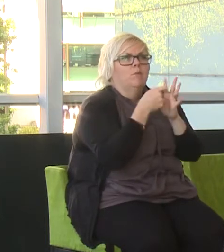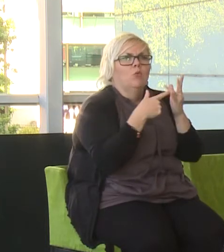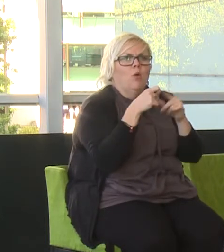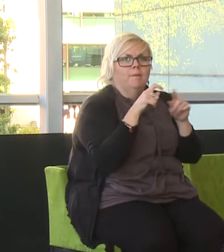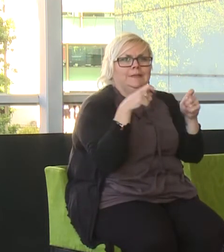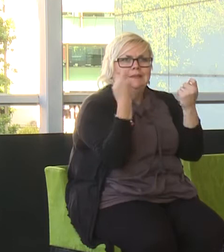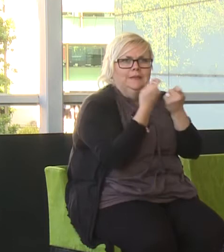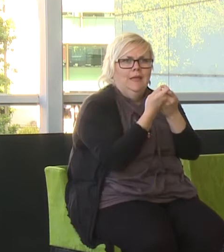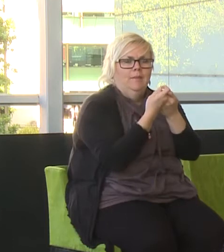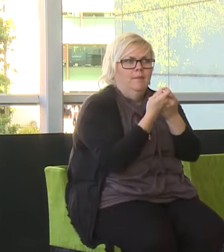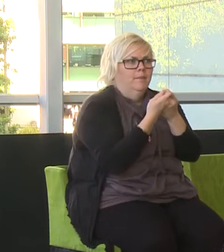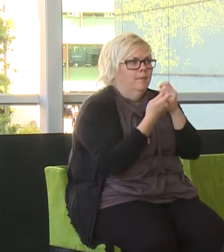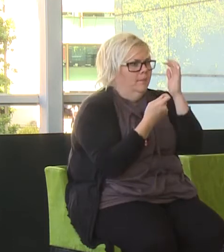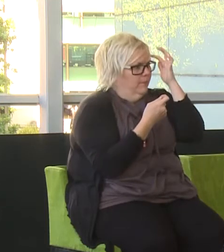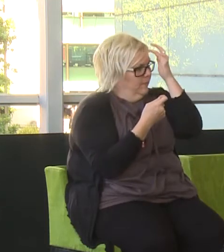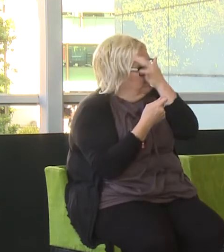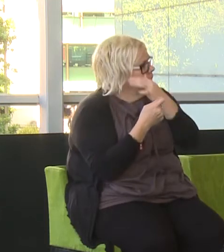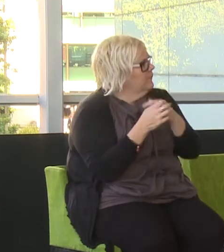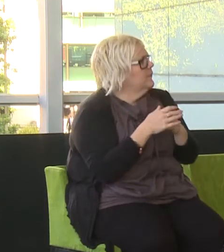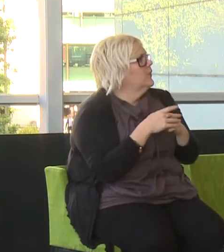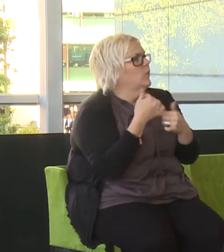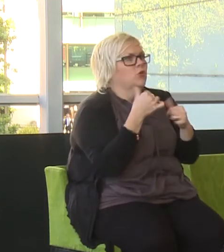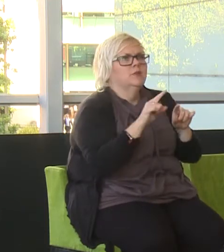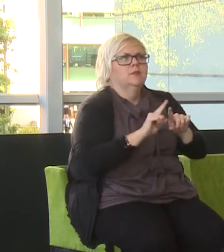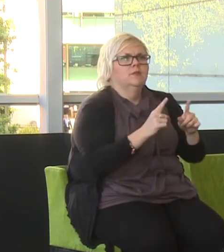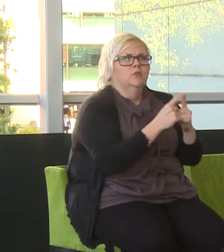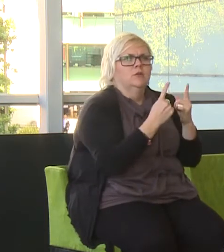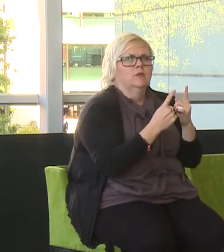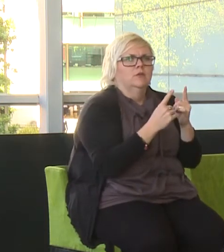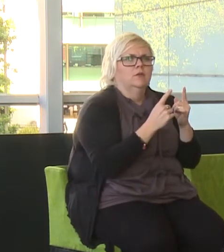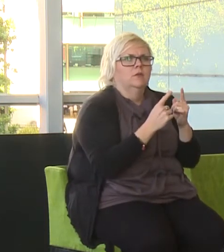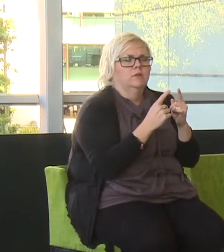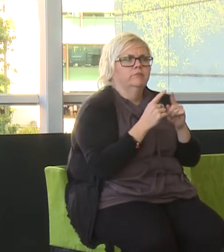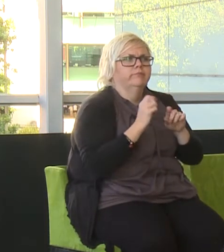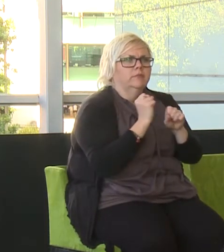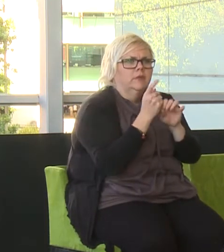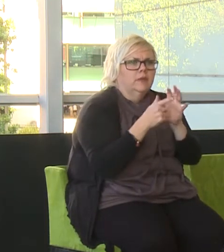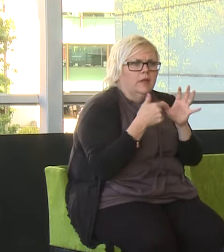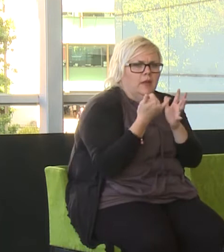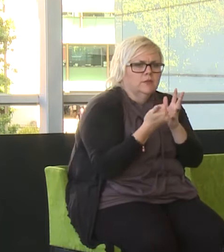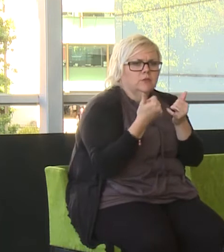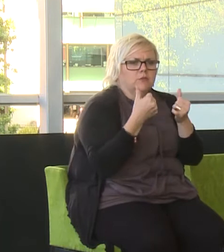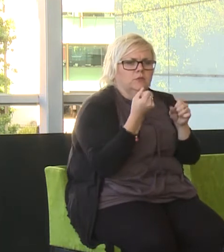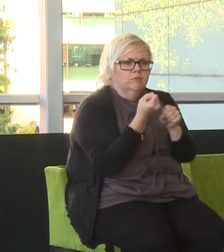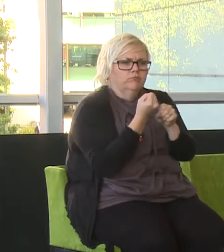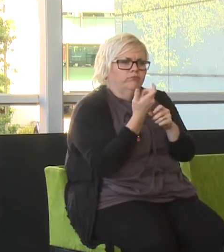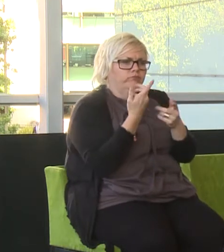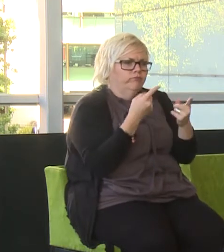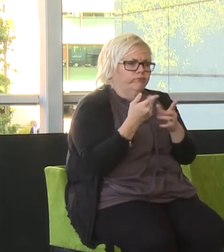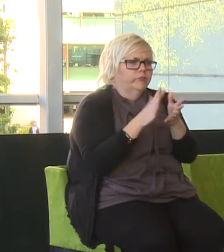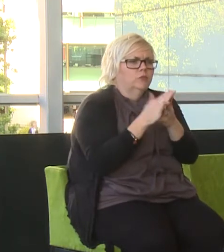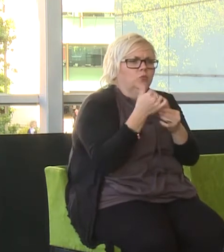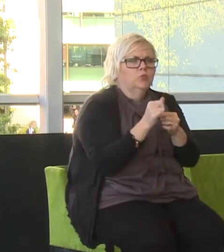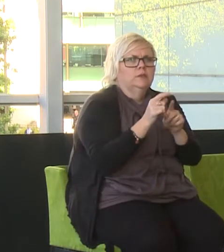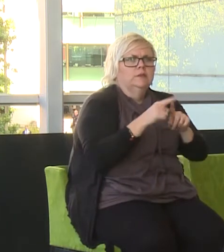our premier standby team, Moxie and Gabs, and making sense of the countless swords, guns, and most of all, countless number